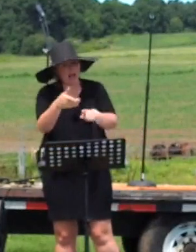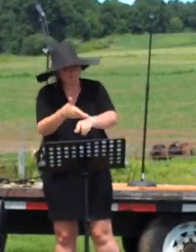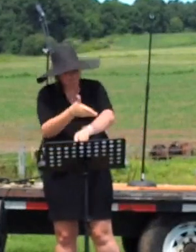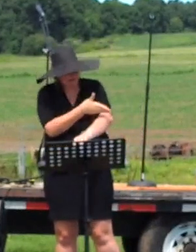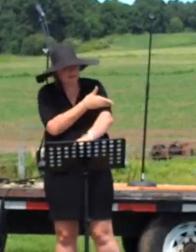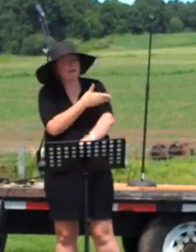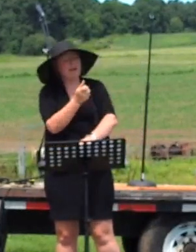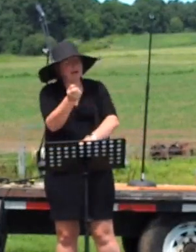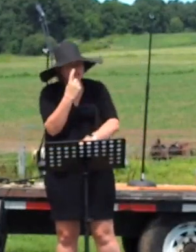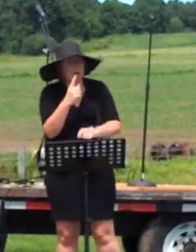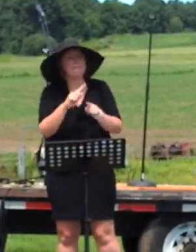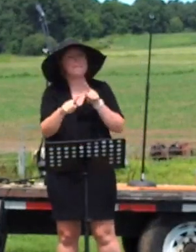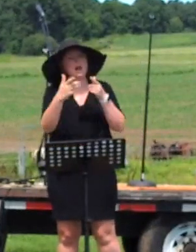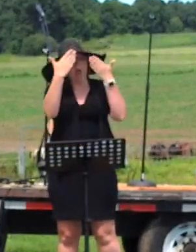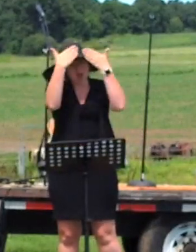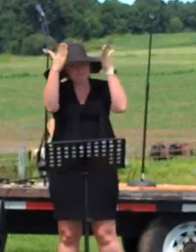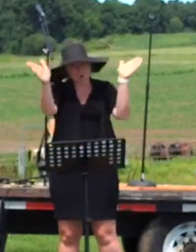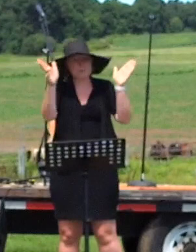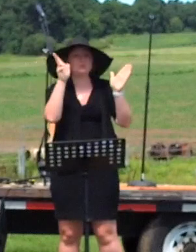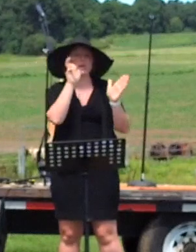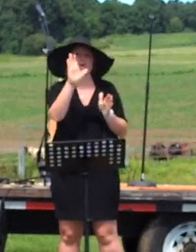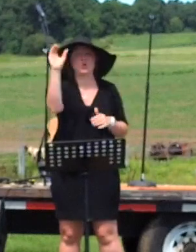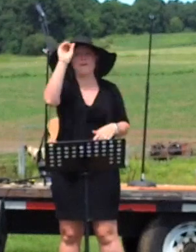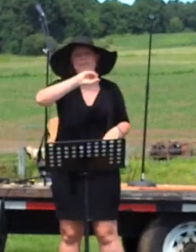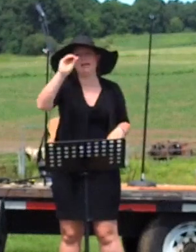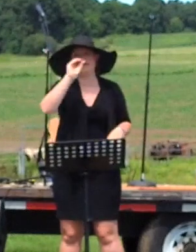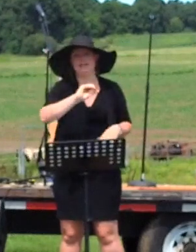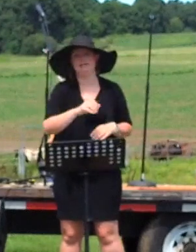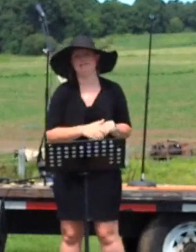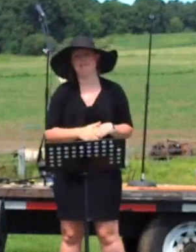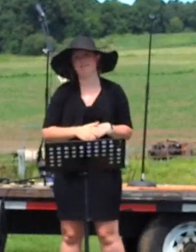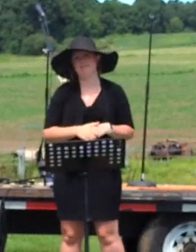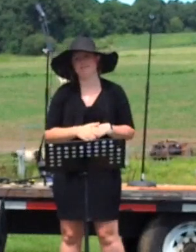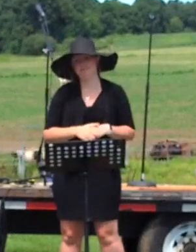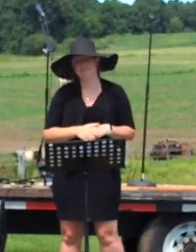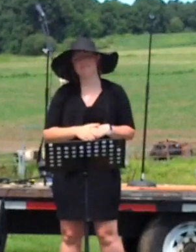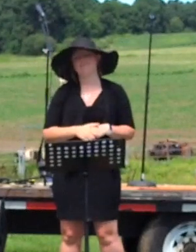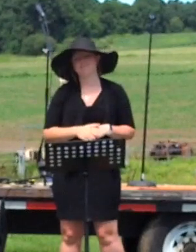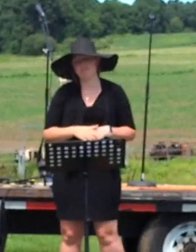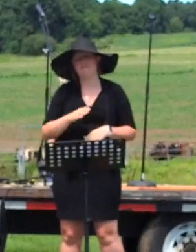hearing what you think." Full of mercy, full of